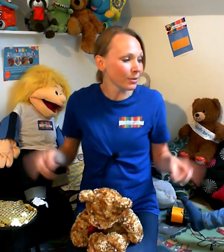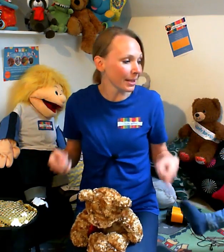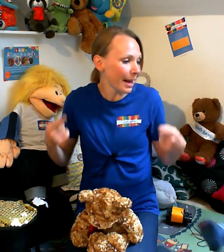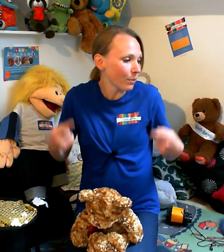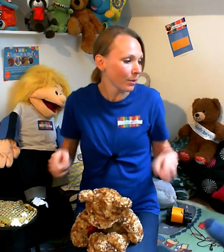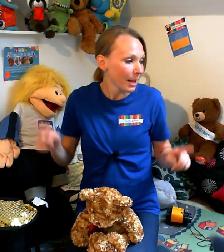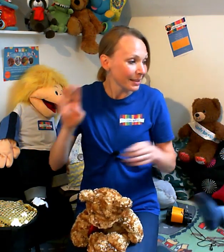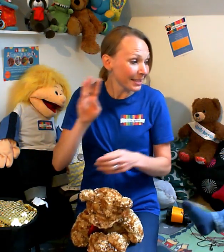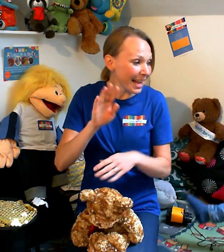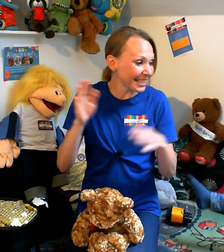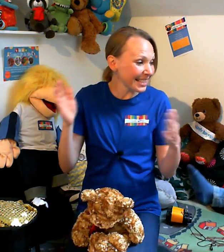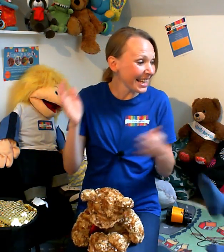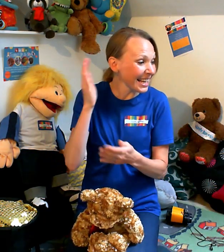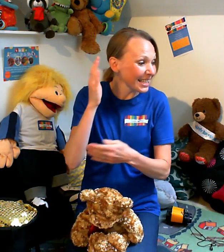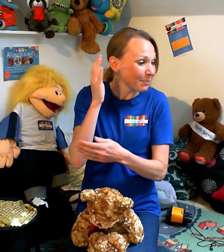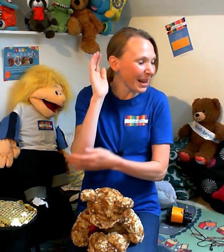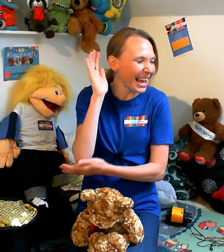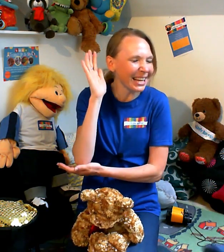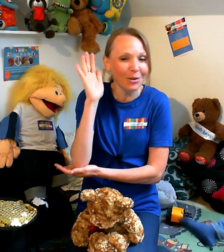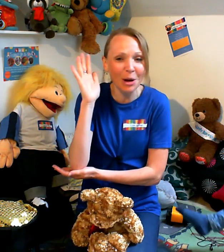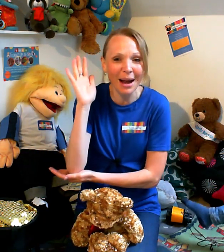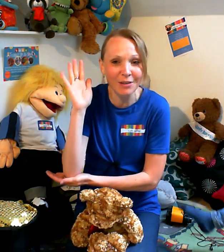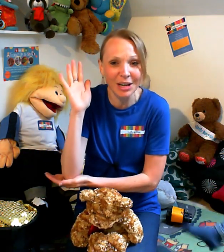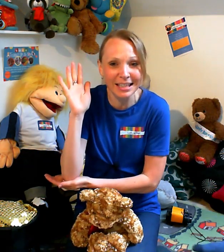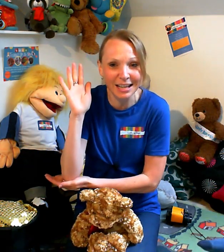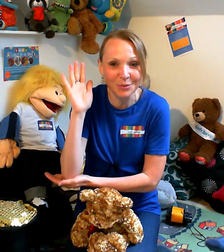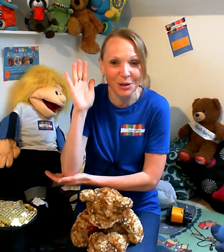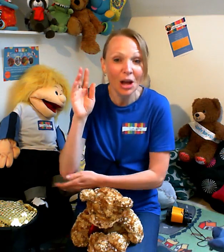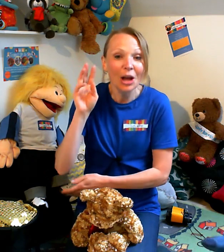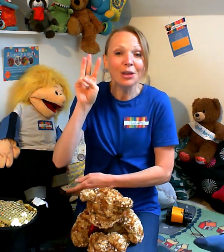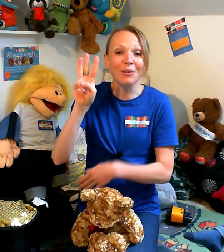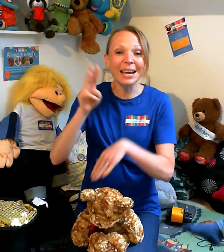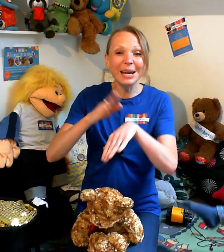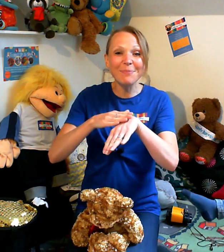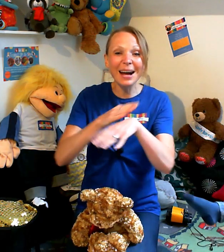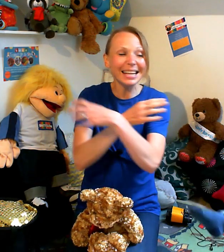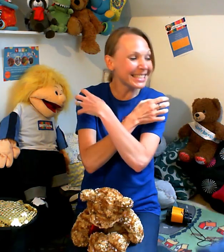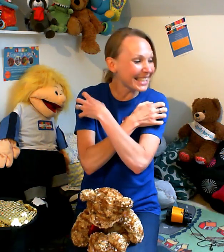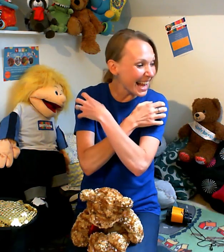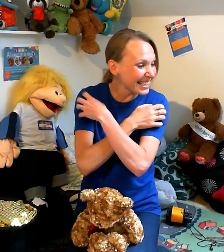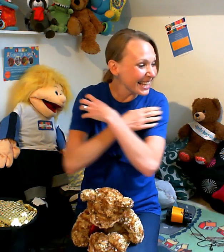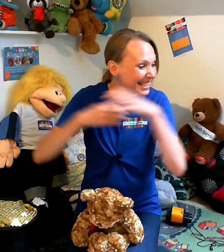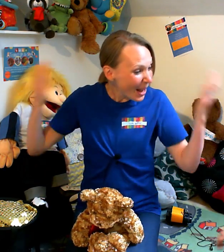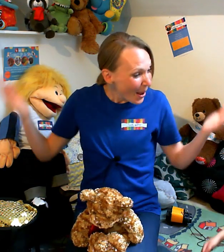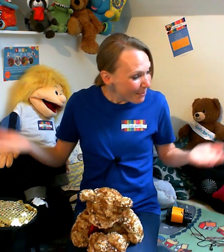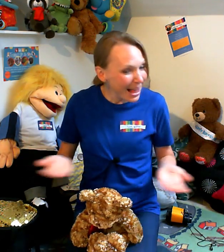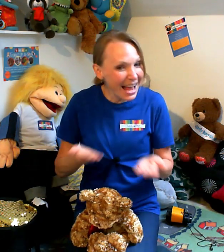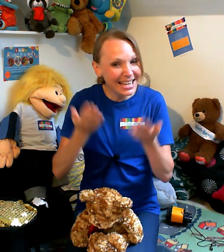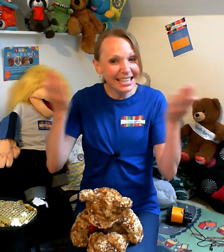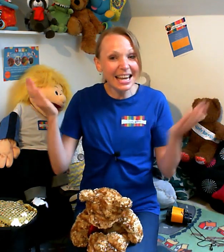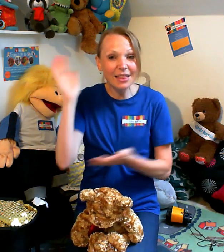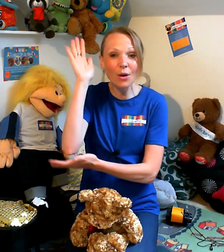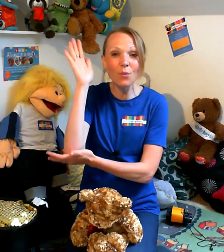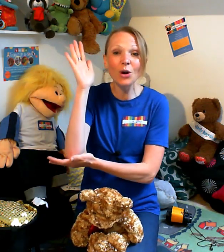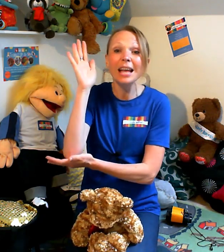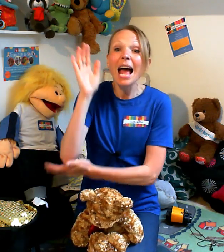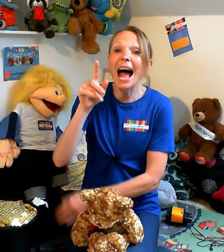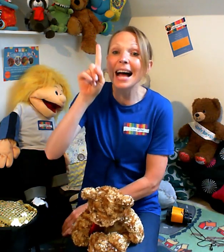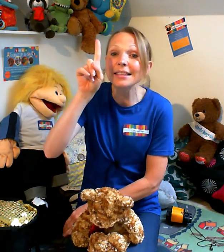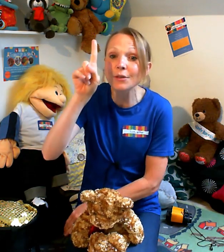now. Teddy's playing. Oh no, we haven't in the next one. Three bad teddies playing in the wood. And if